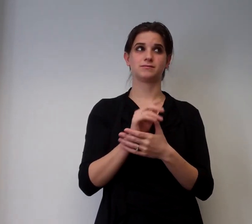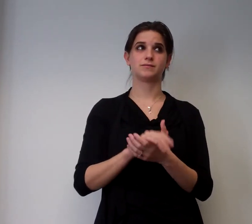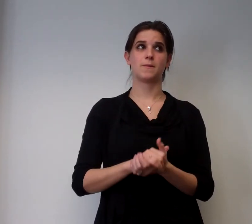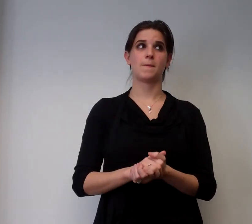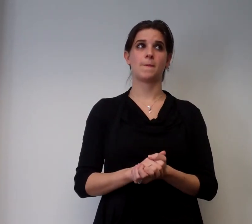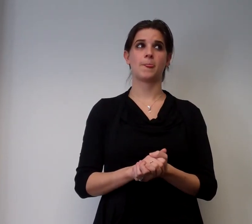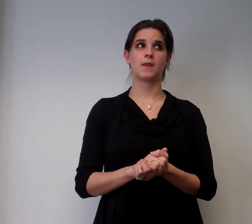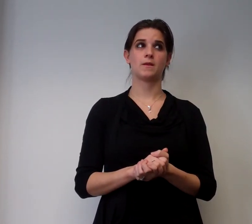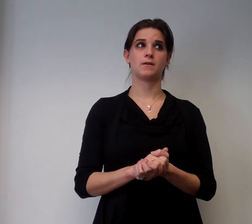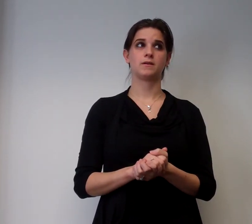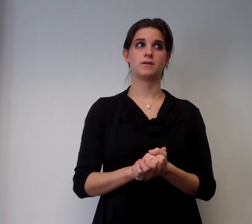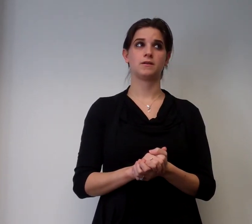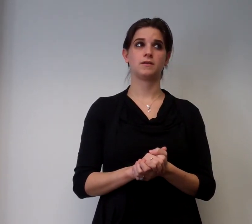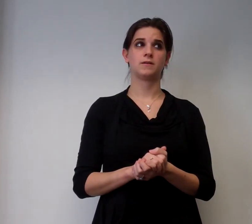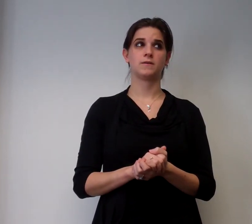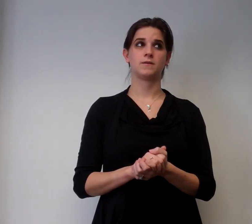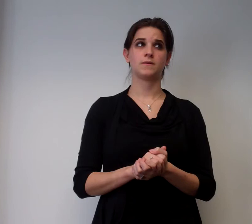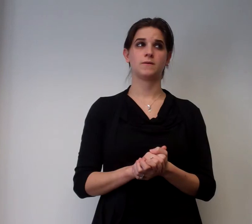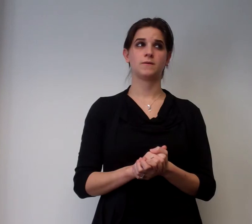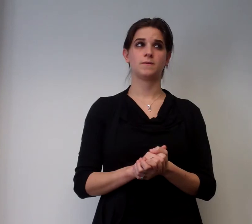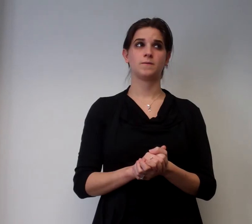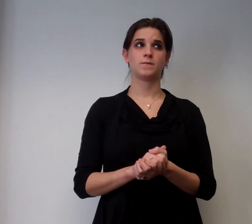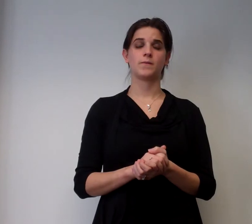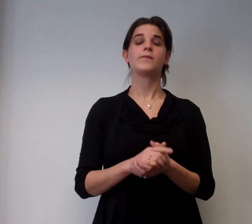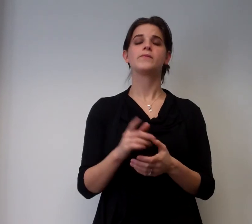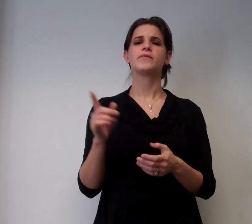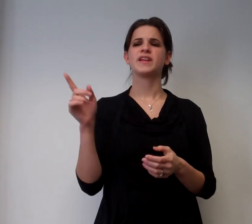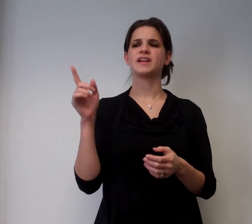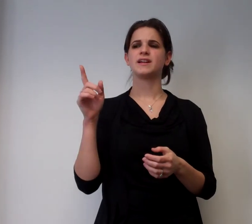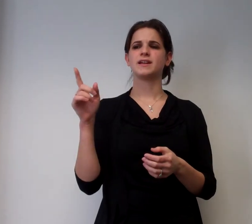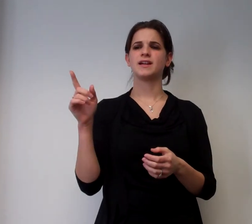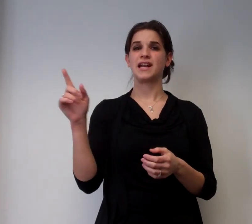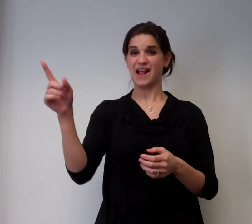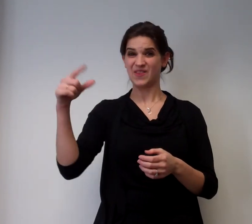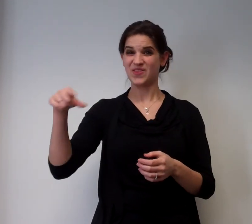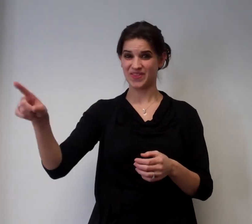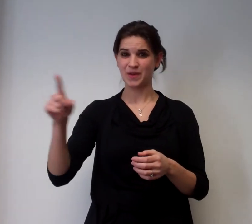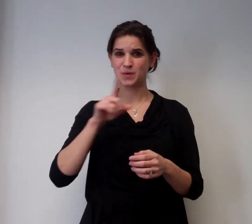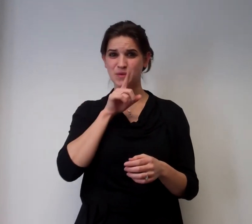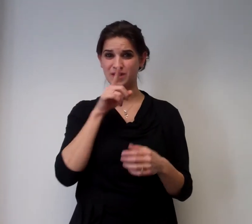Senate, were really very powerful. Mostly they were Democrats. Mostly they were the same party as